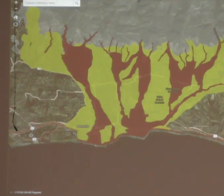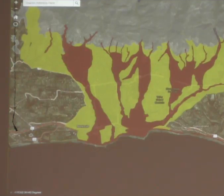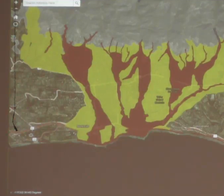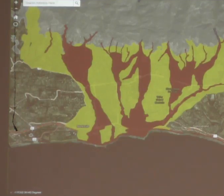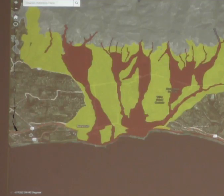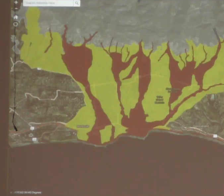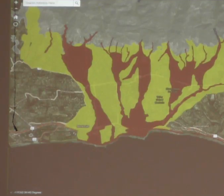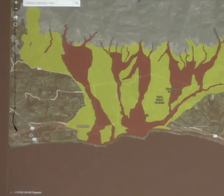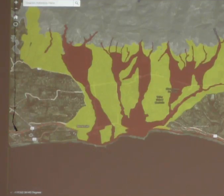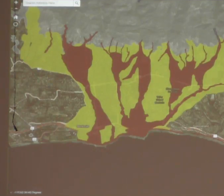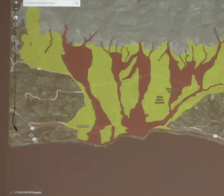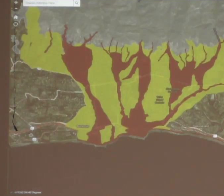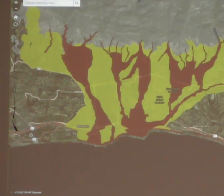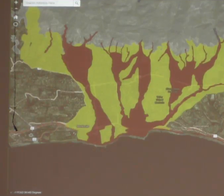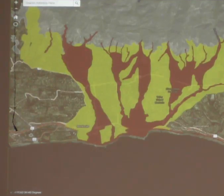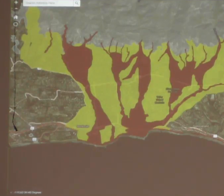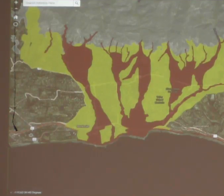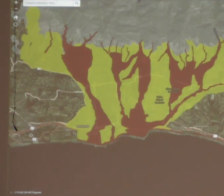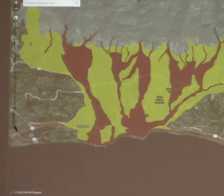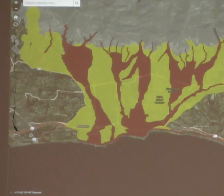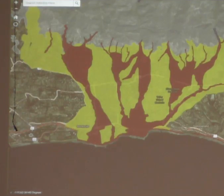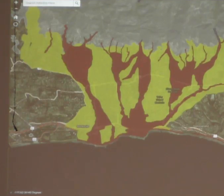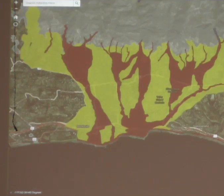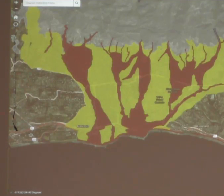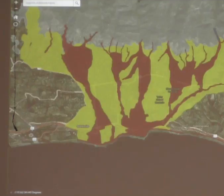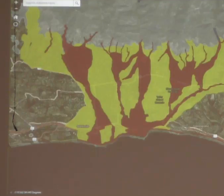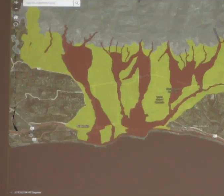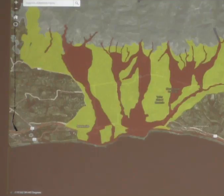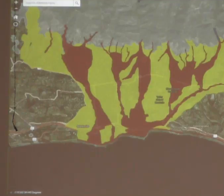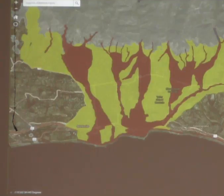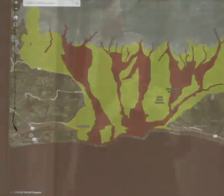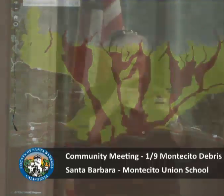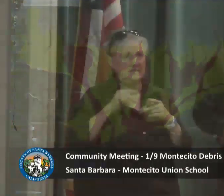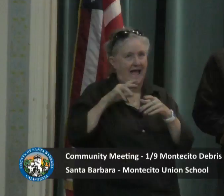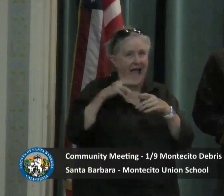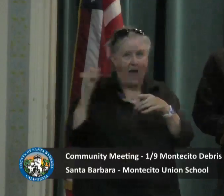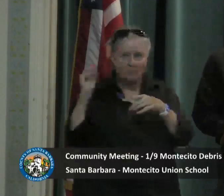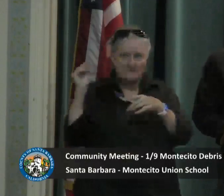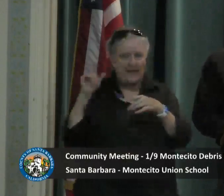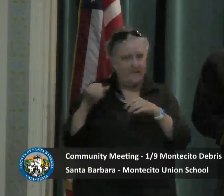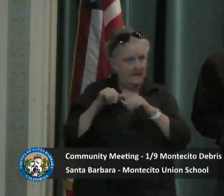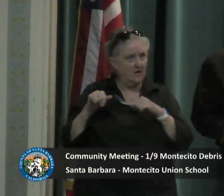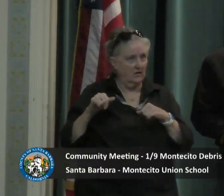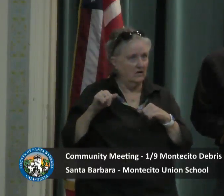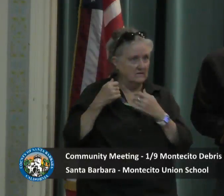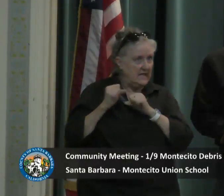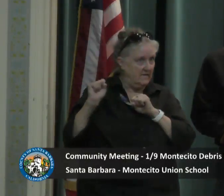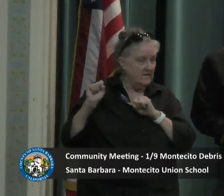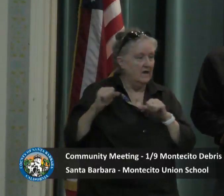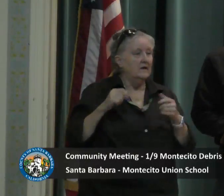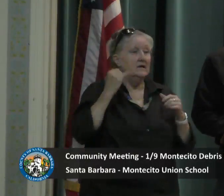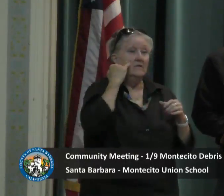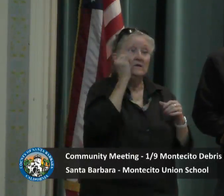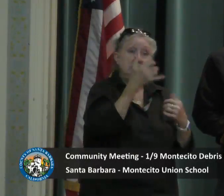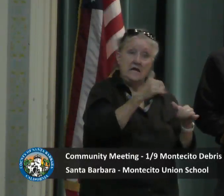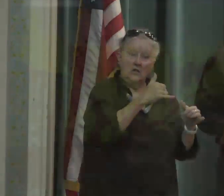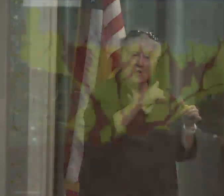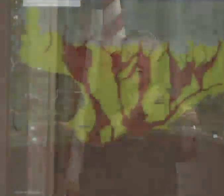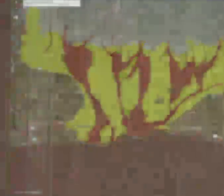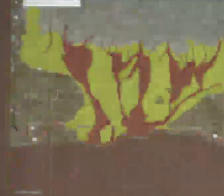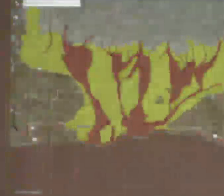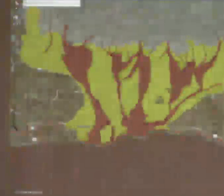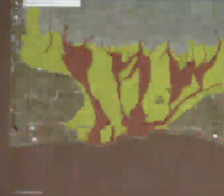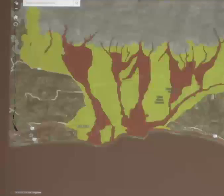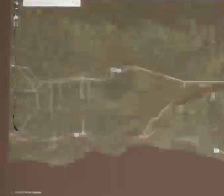immediately and seek shelter in a location outside the evacuation area. If you're in one of the yellow areas or the gray